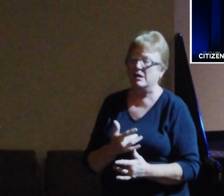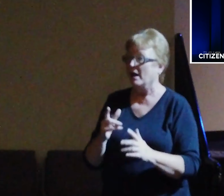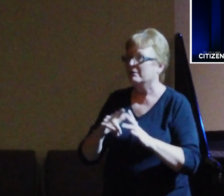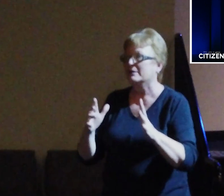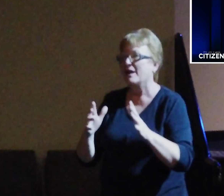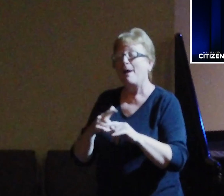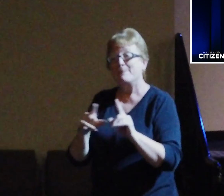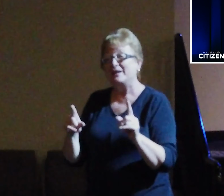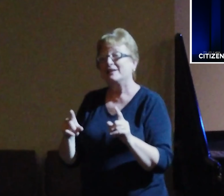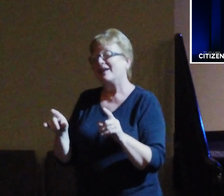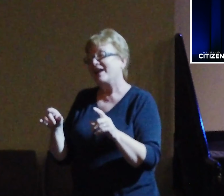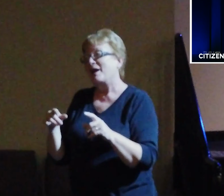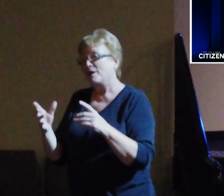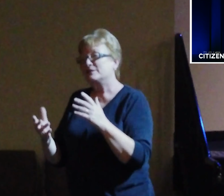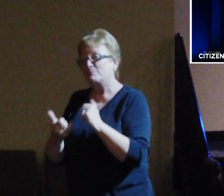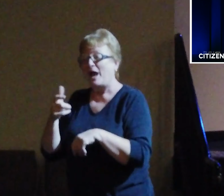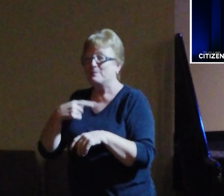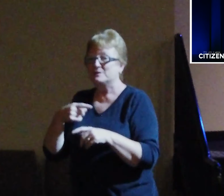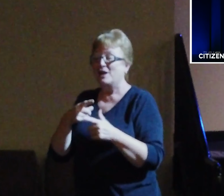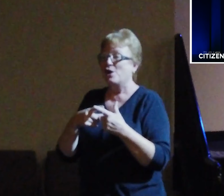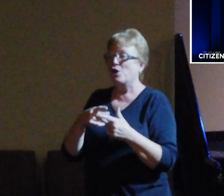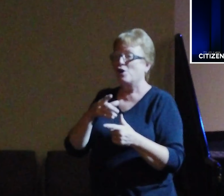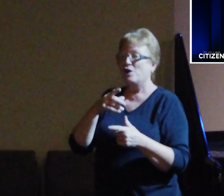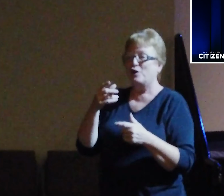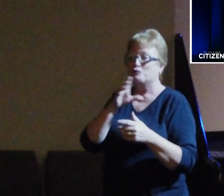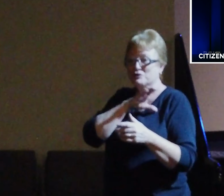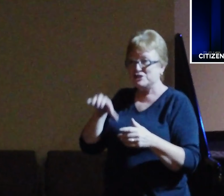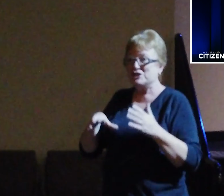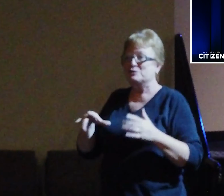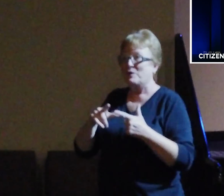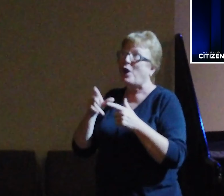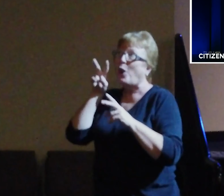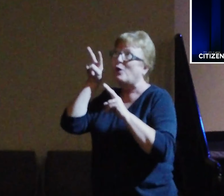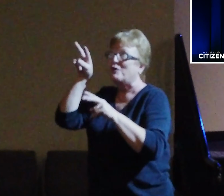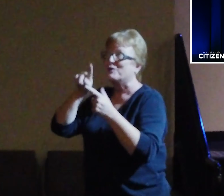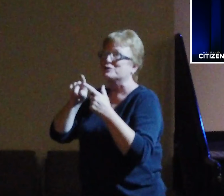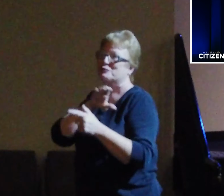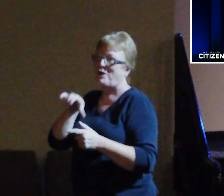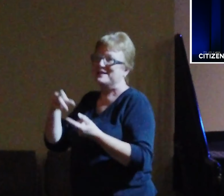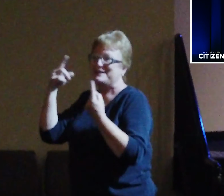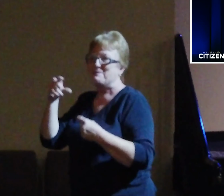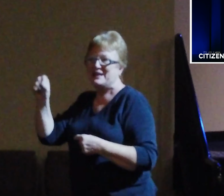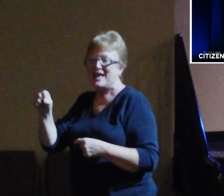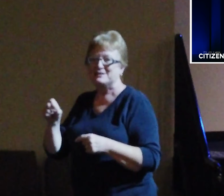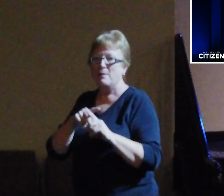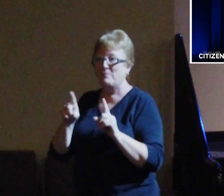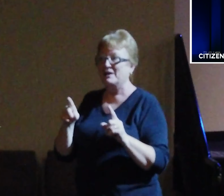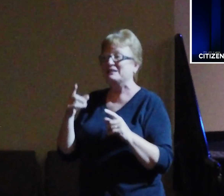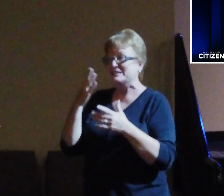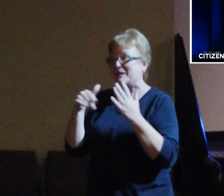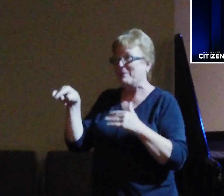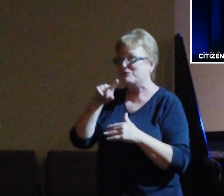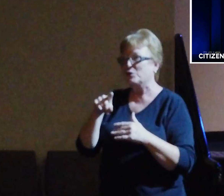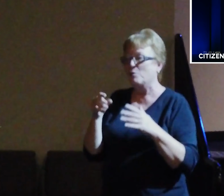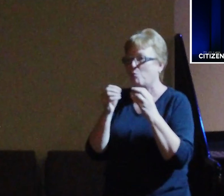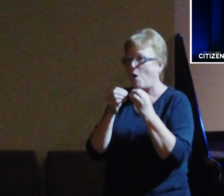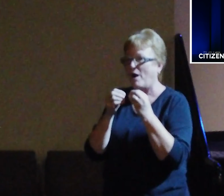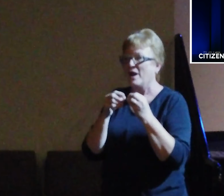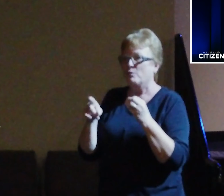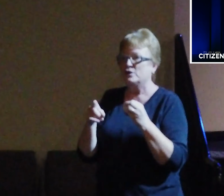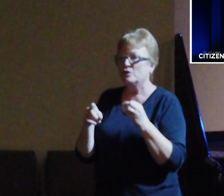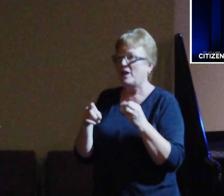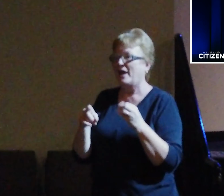regular sense of the need for Christ's return, nor look forward to it. But I imagine few of us have that same urgent prayer on the